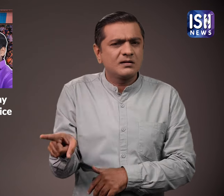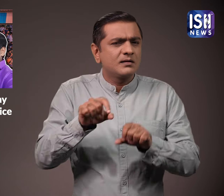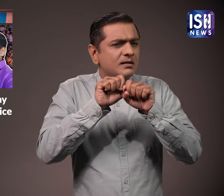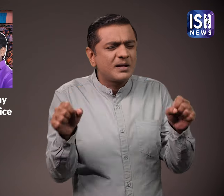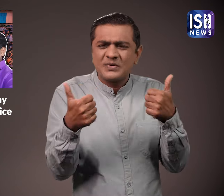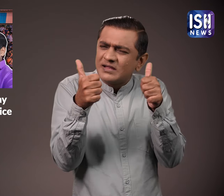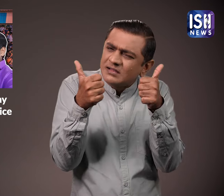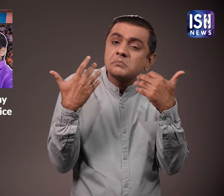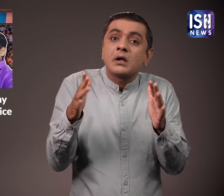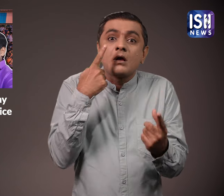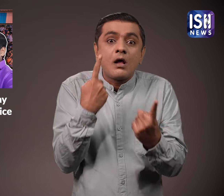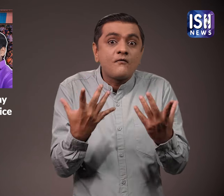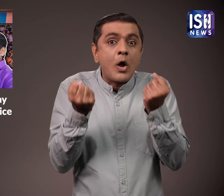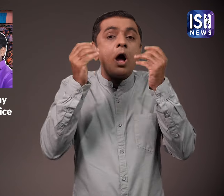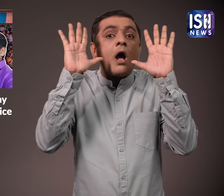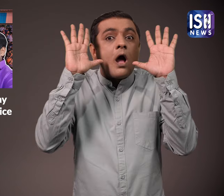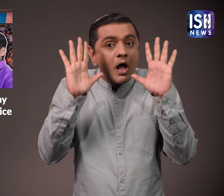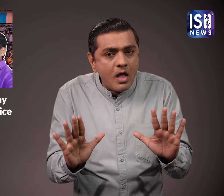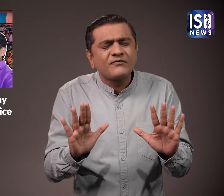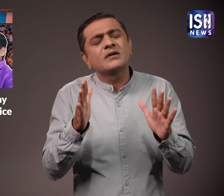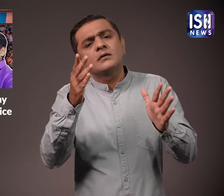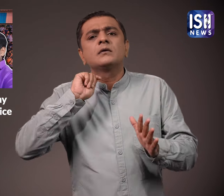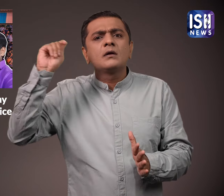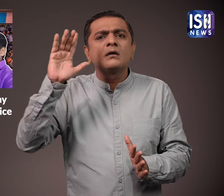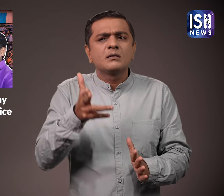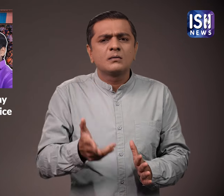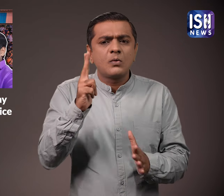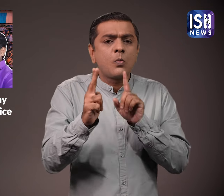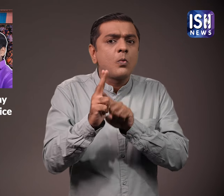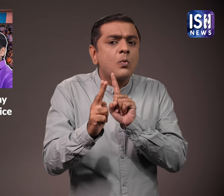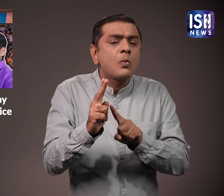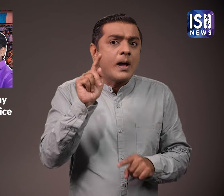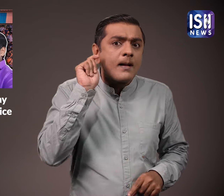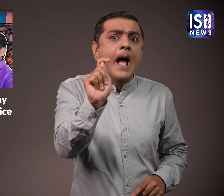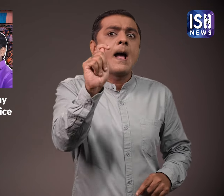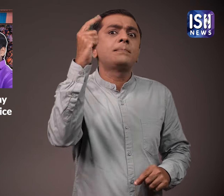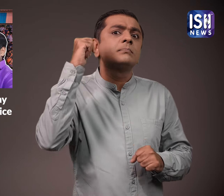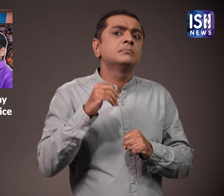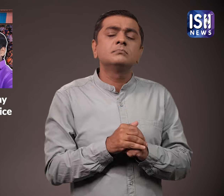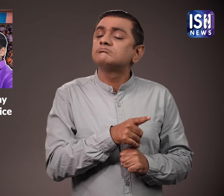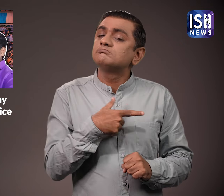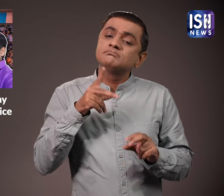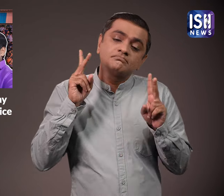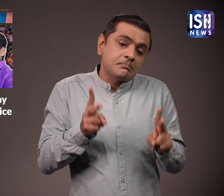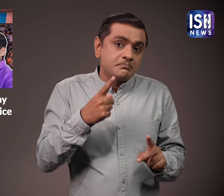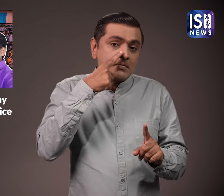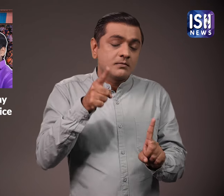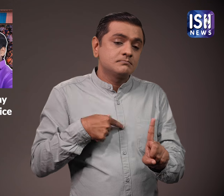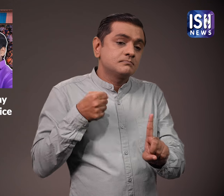She insisted that Shinde cannot commit such a crime and if evidence proves otherwise, he could have been given death penalty. But why was he shot dead? Alka